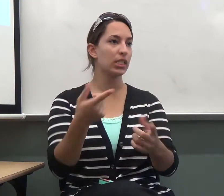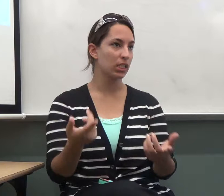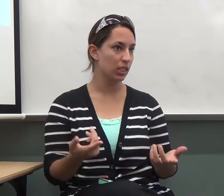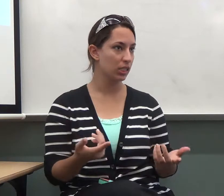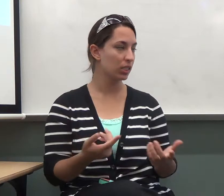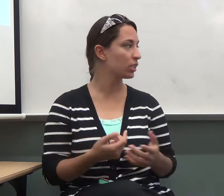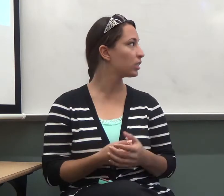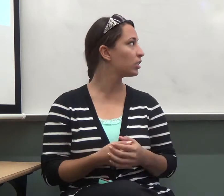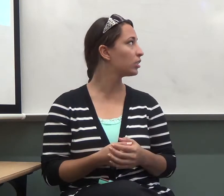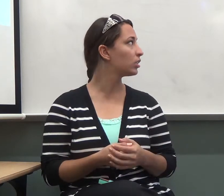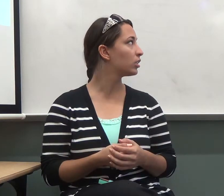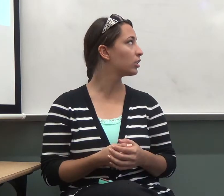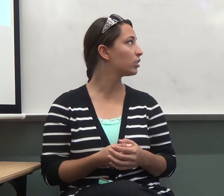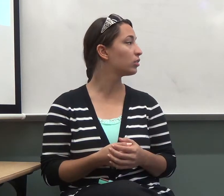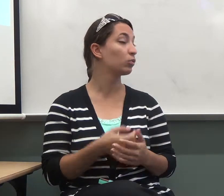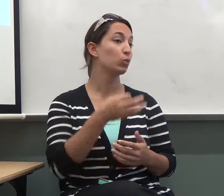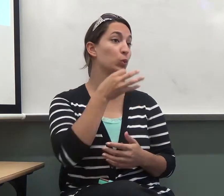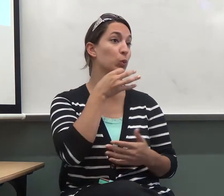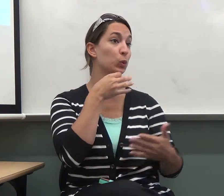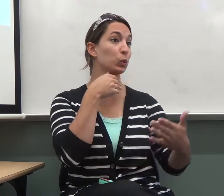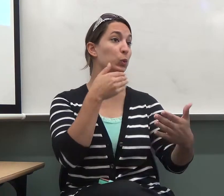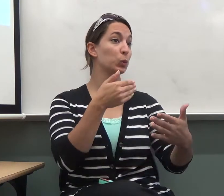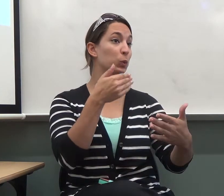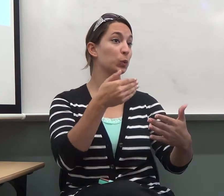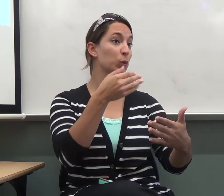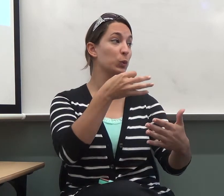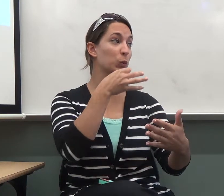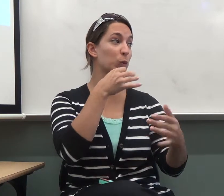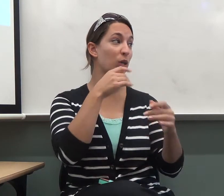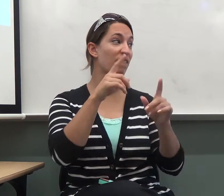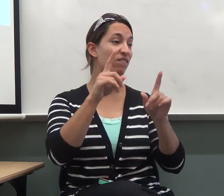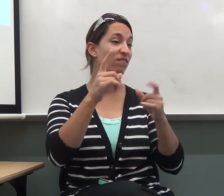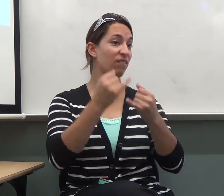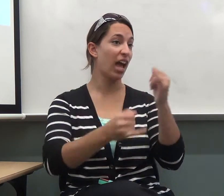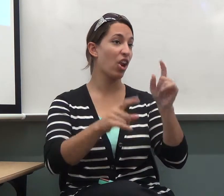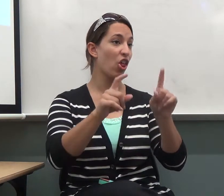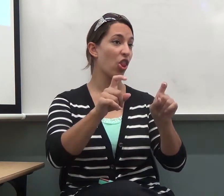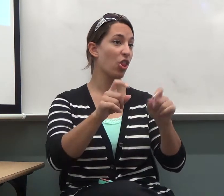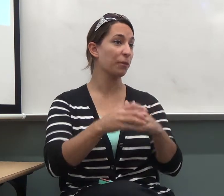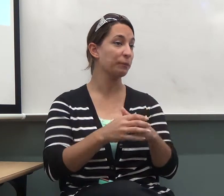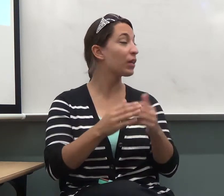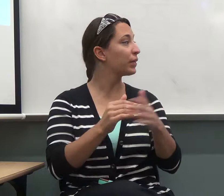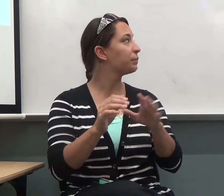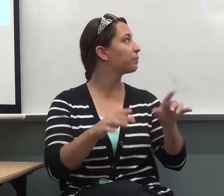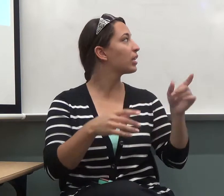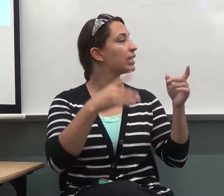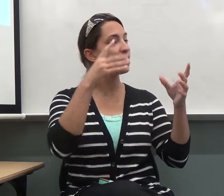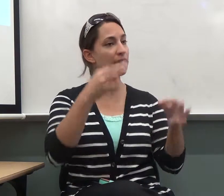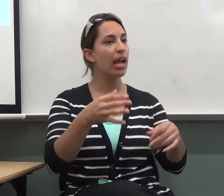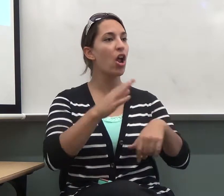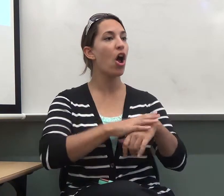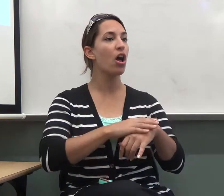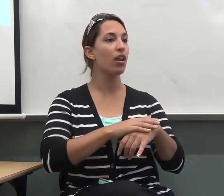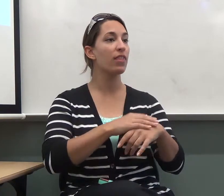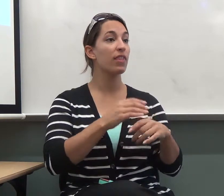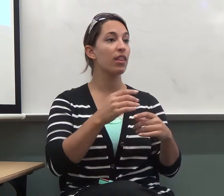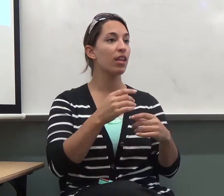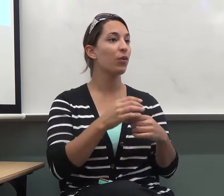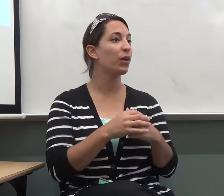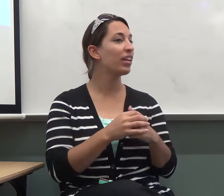That's coming soon, the final purpose. Decide on the main purpose or subject of the